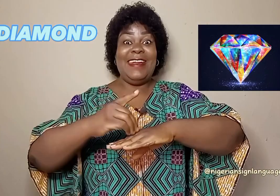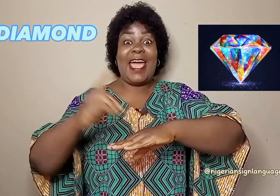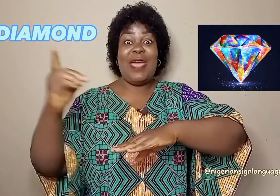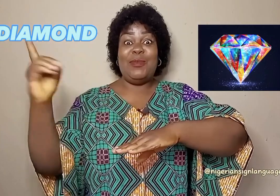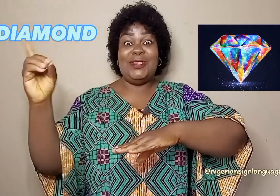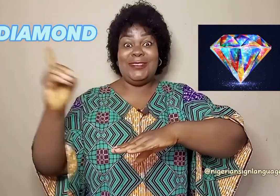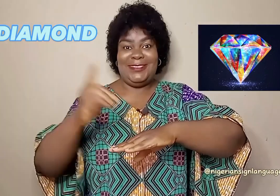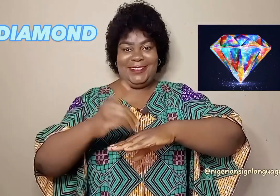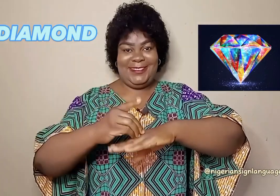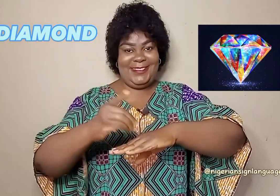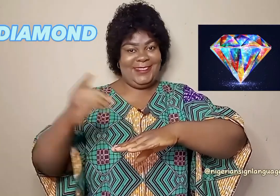Diamond.